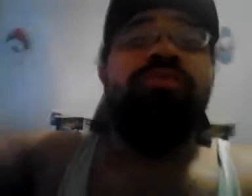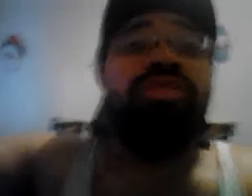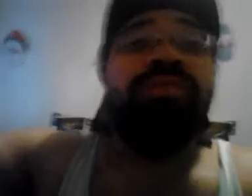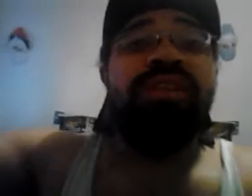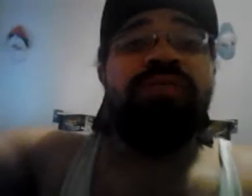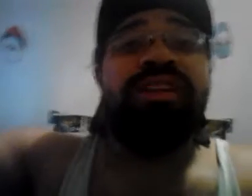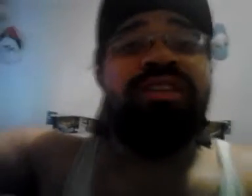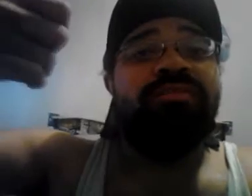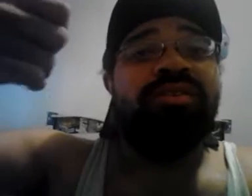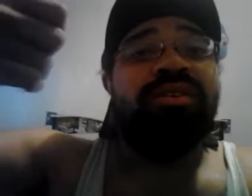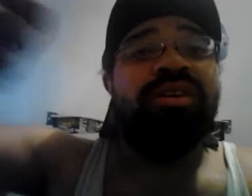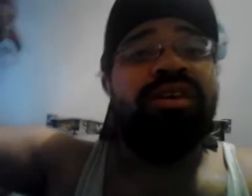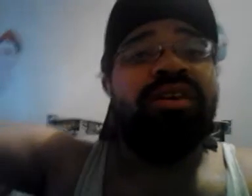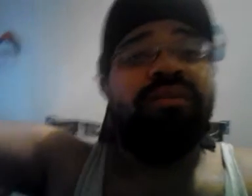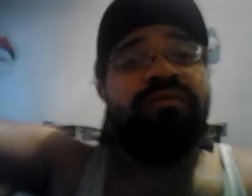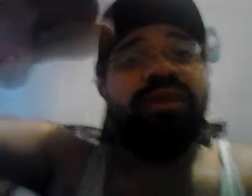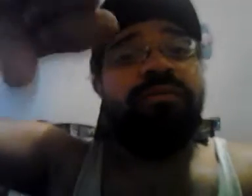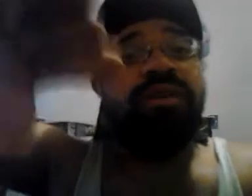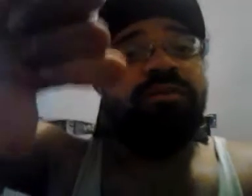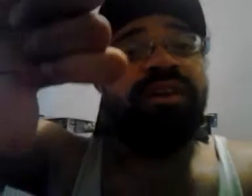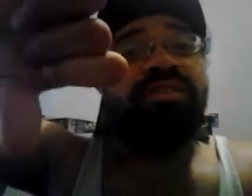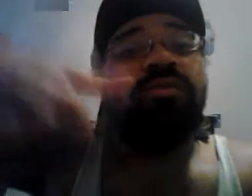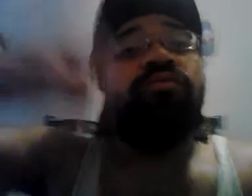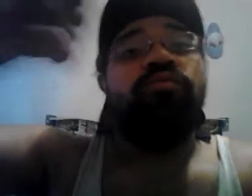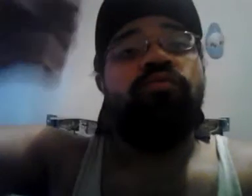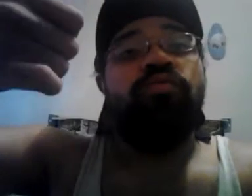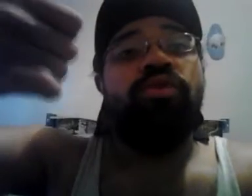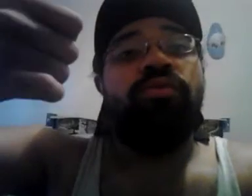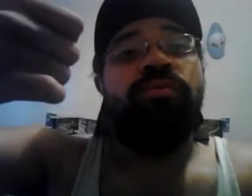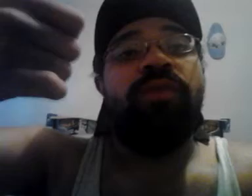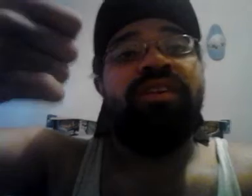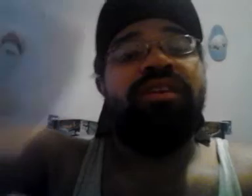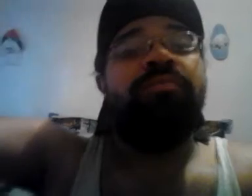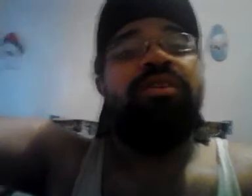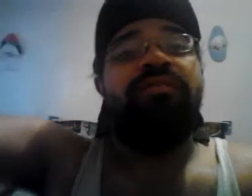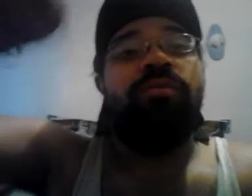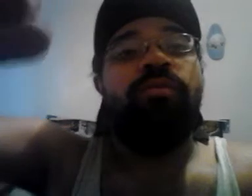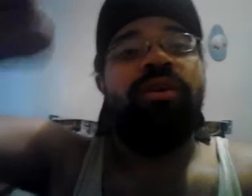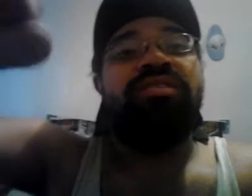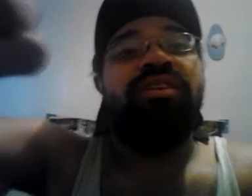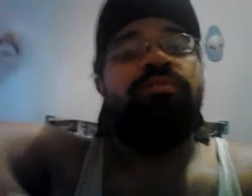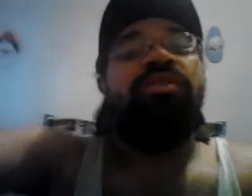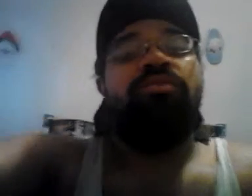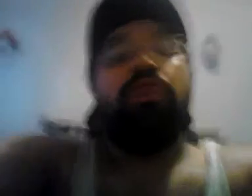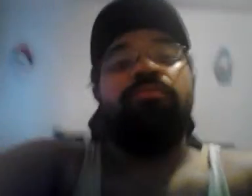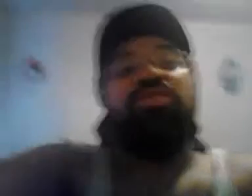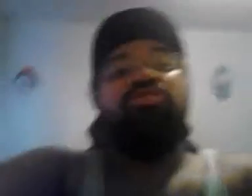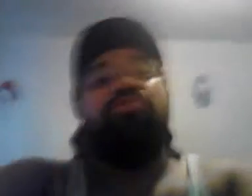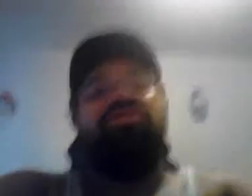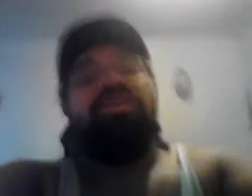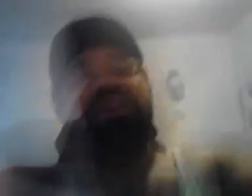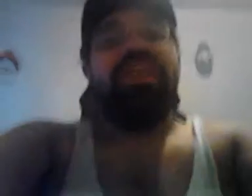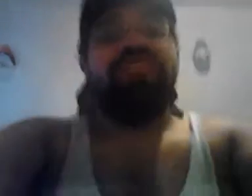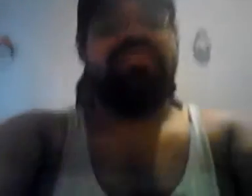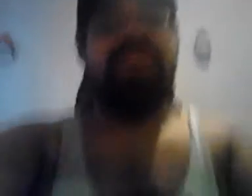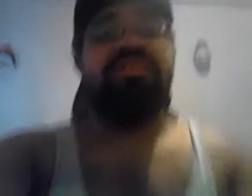men rise up, fake men rise down. Real women rise up. Fake women rise down. Breath of work, preach and preach on. And today's topic